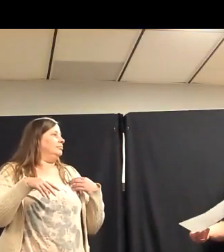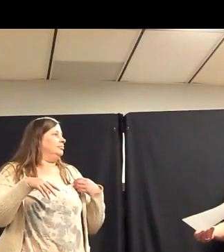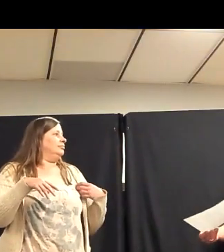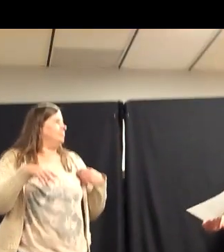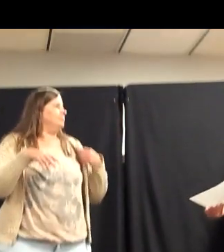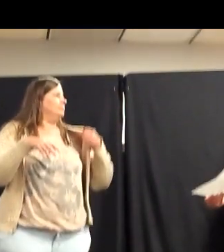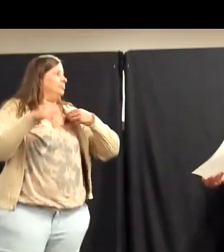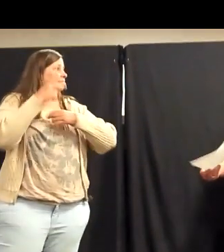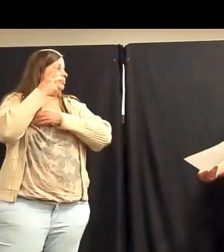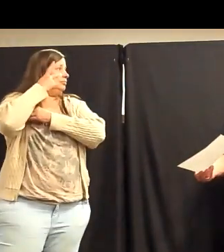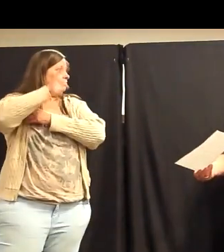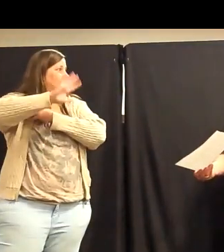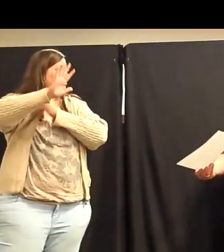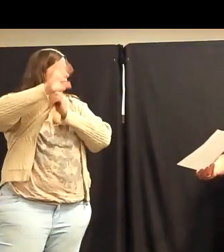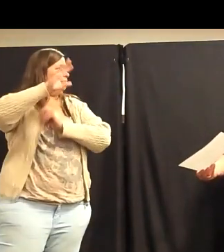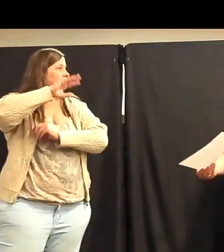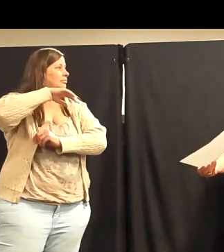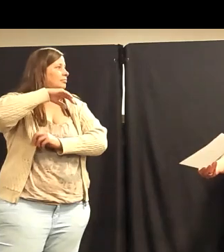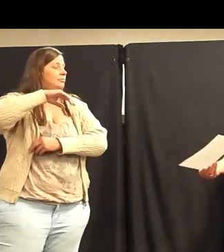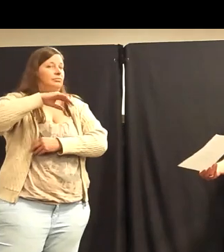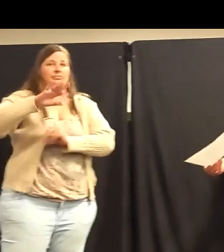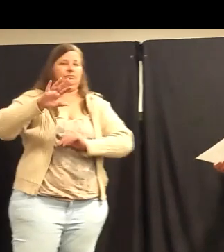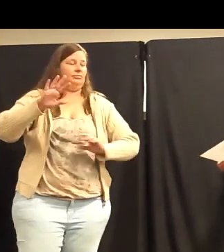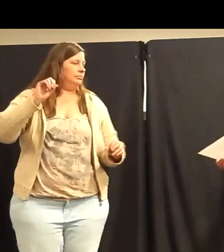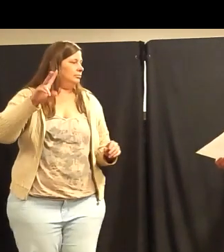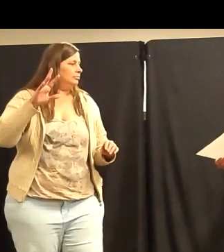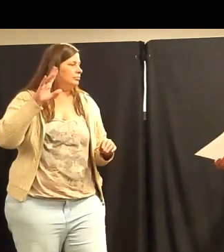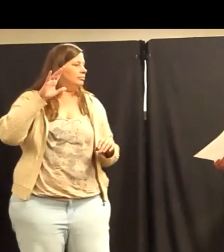Can you all see me okay?